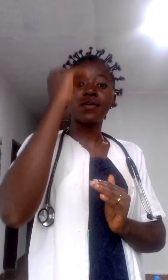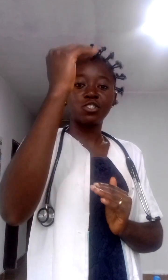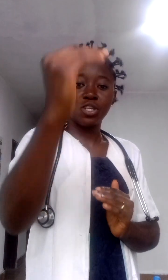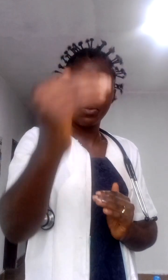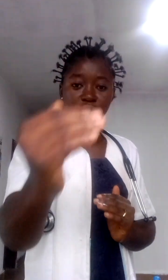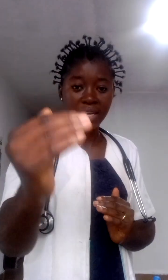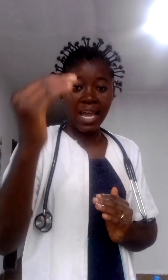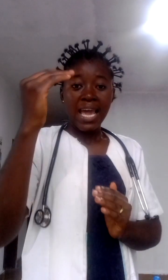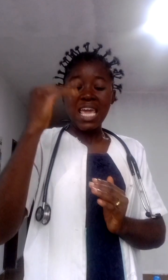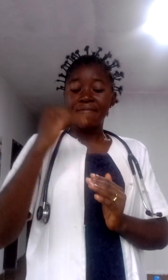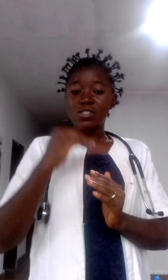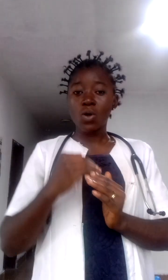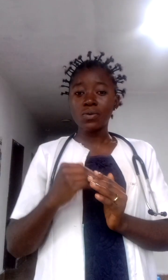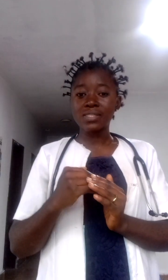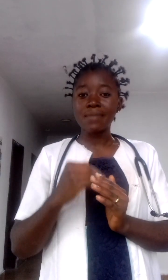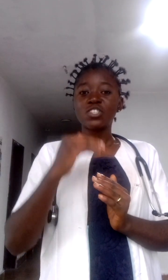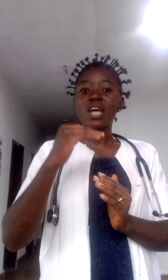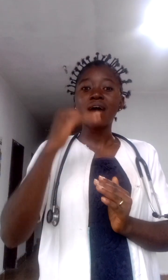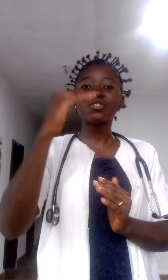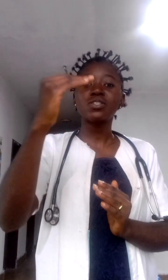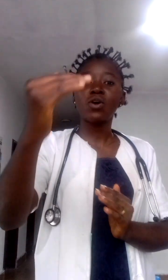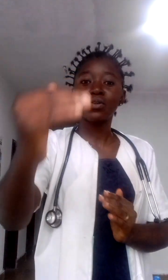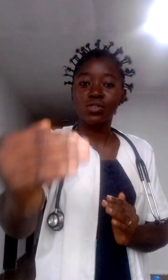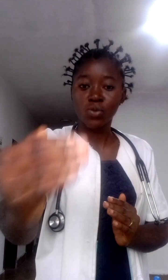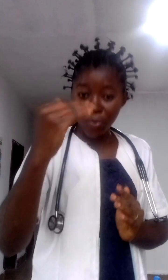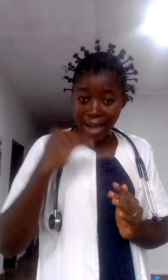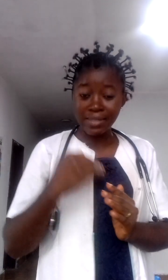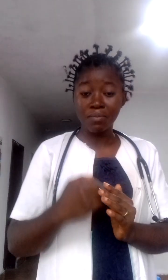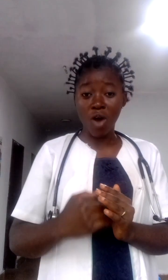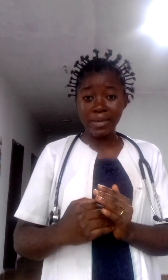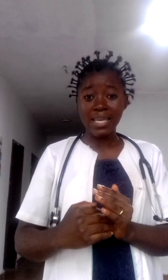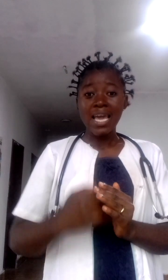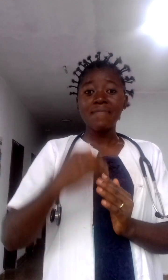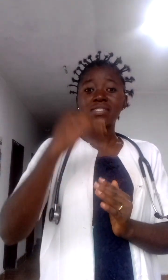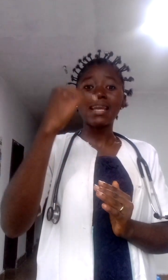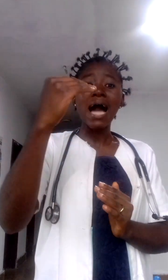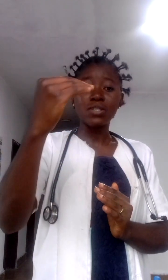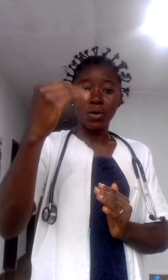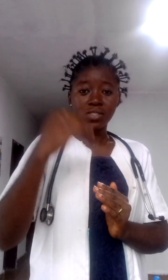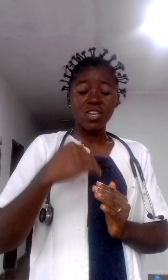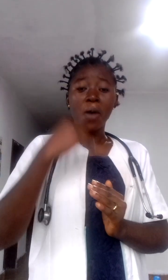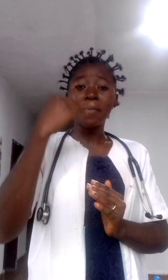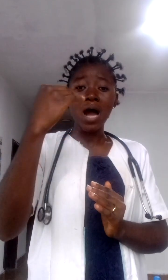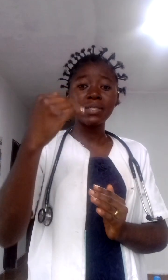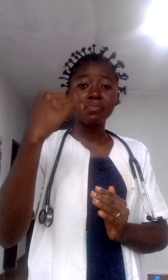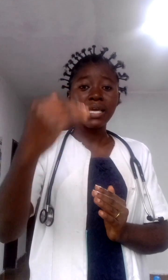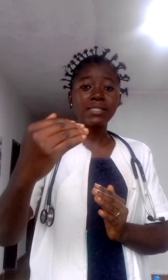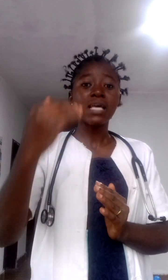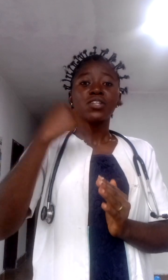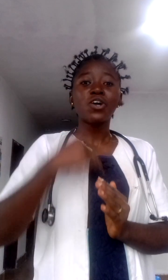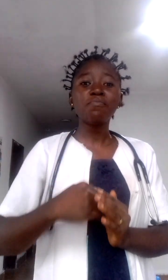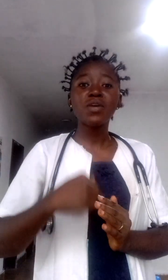other children. If it's school time, the child shouldn't go to school at the moment. If it's an adult, you're married, please don't be